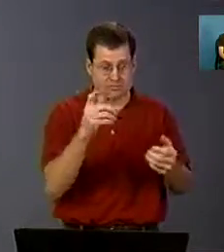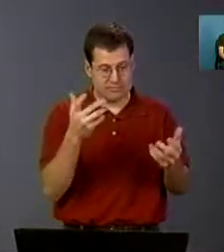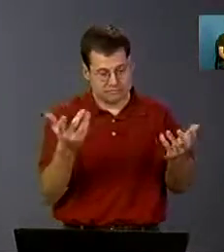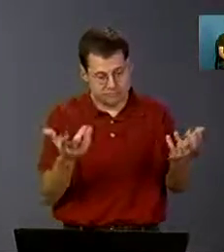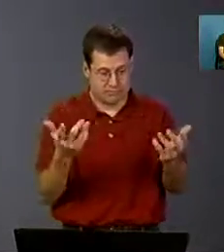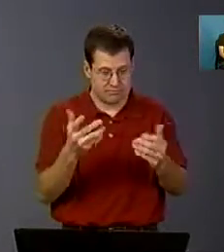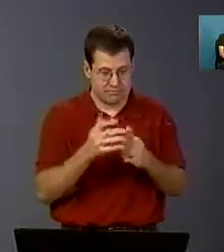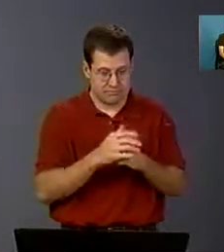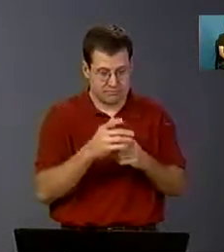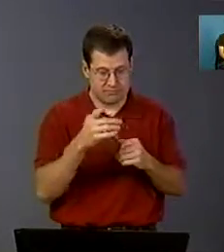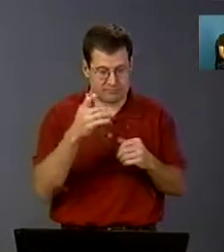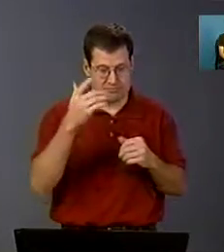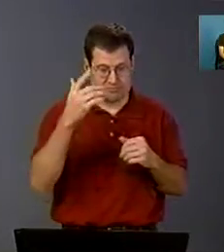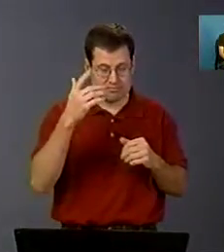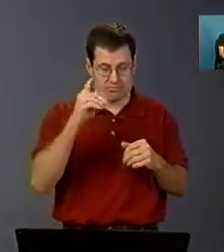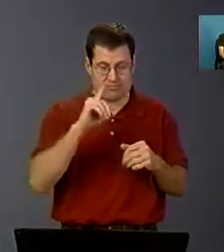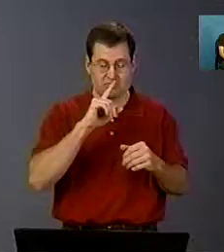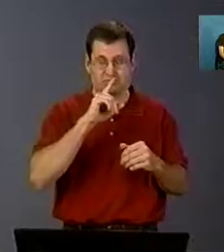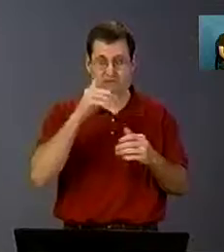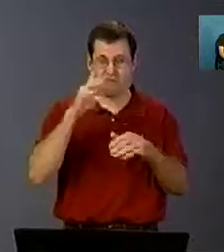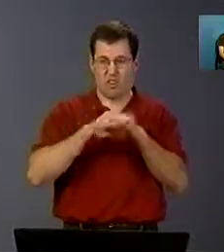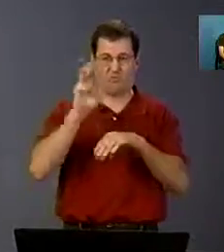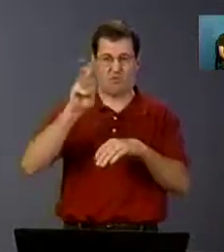But when you want to fix your car, is it easy to find a repairman?